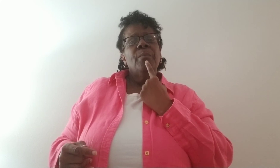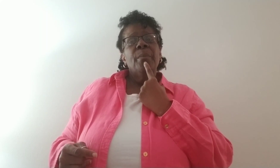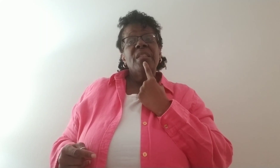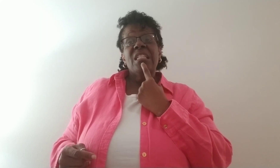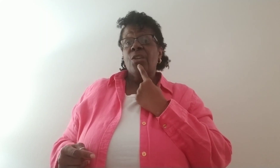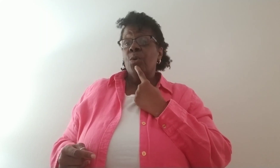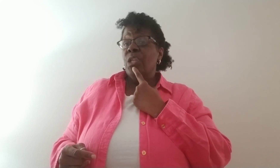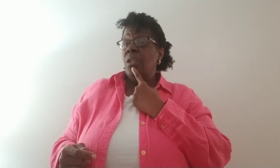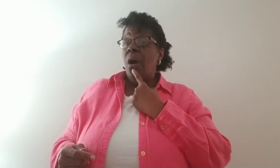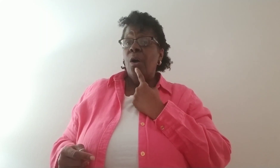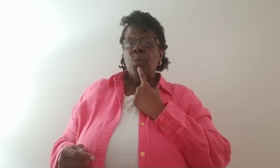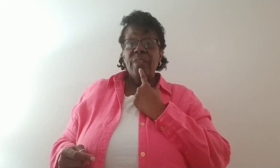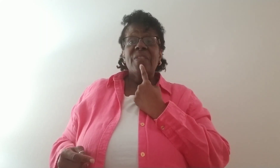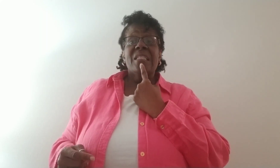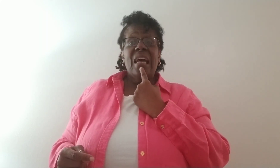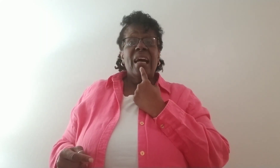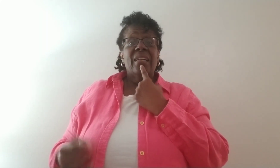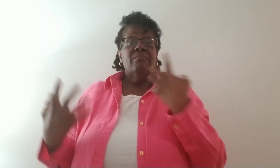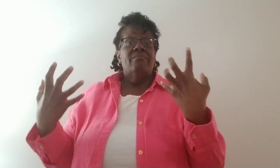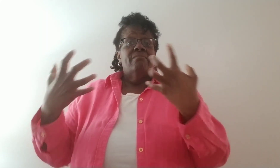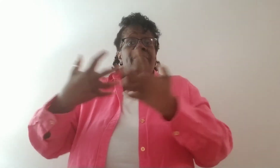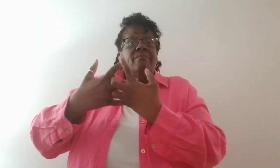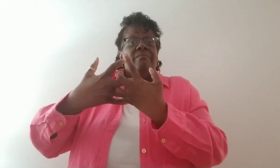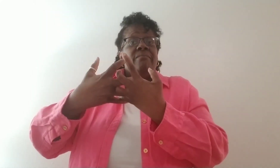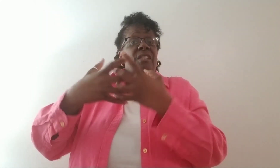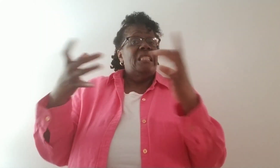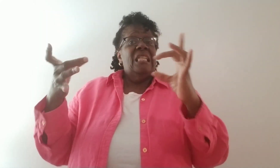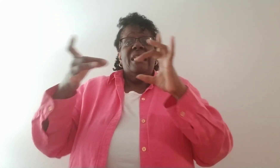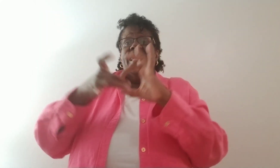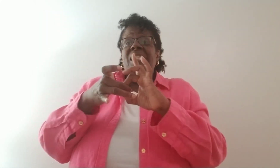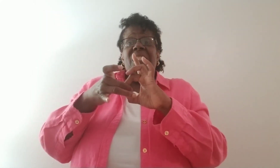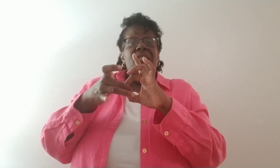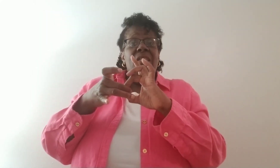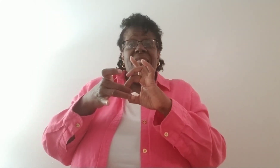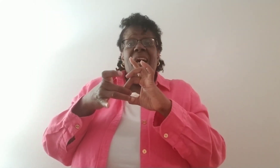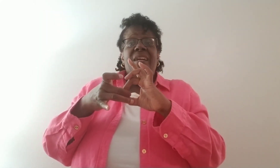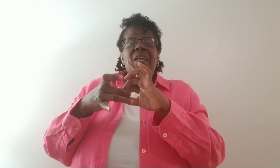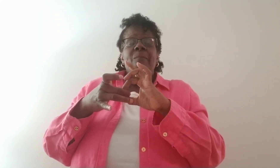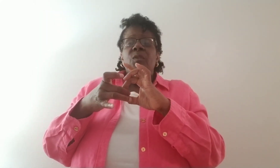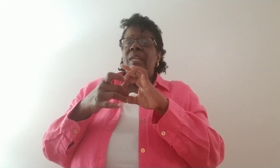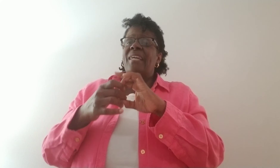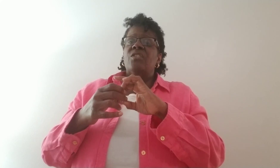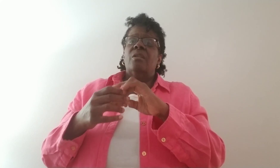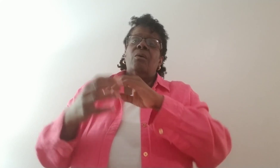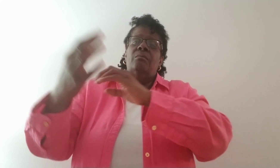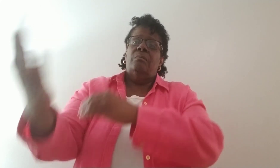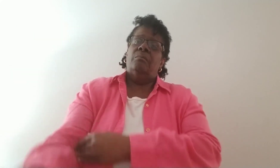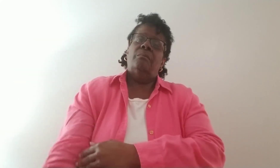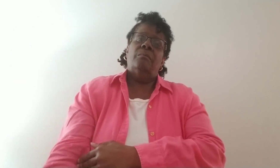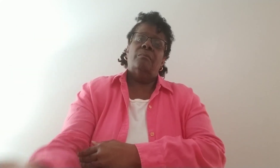this goes along with the sign. It's connected to the sign. You can't just go,